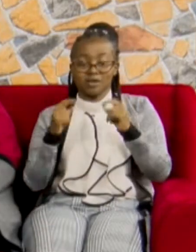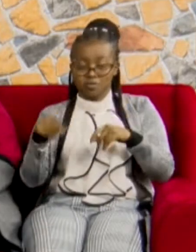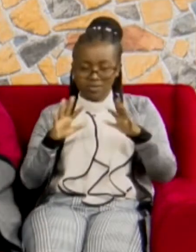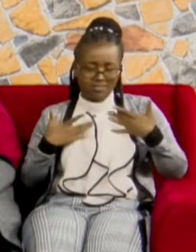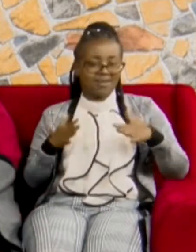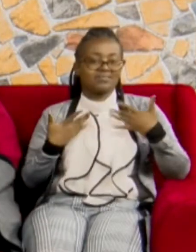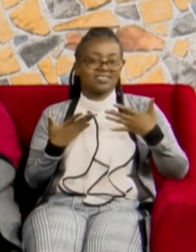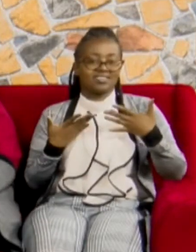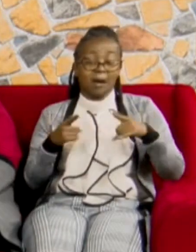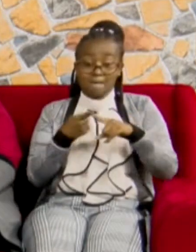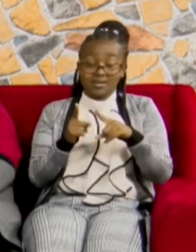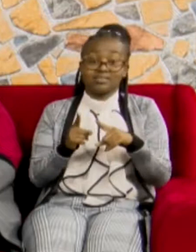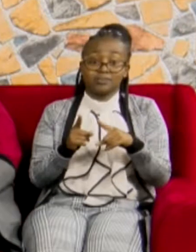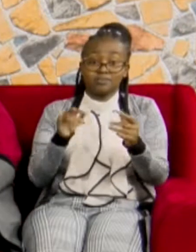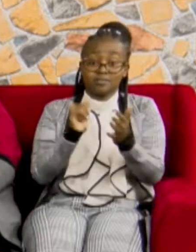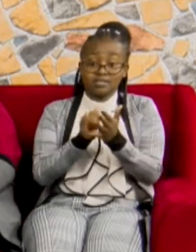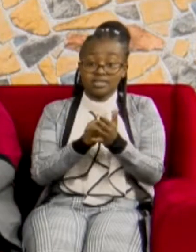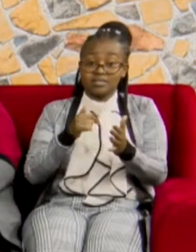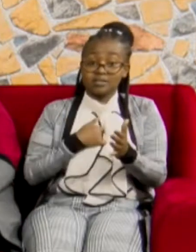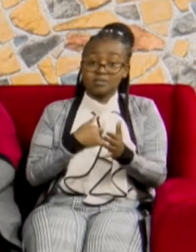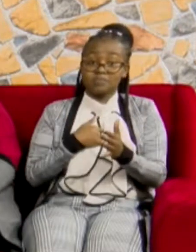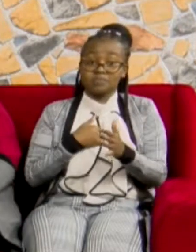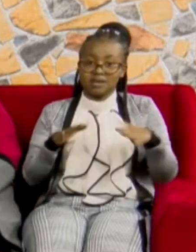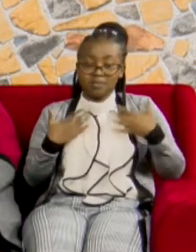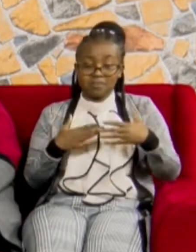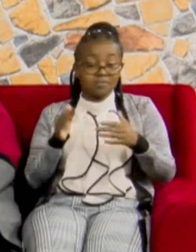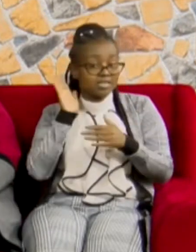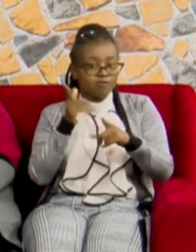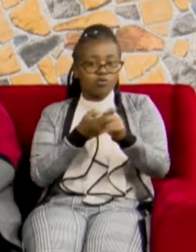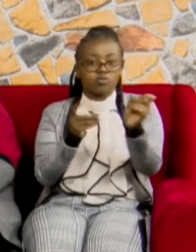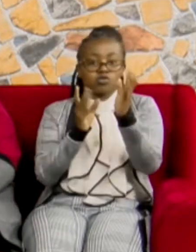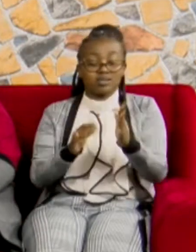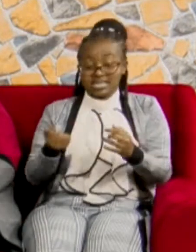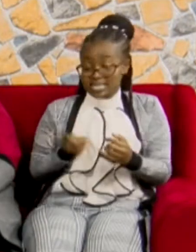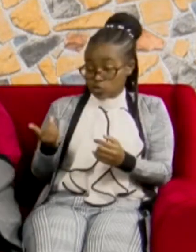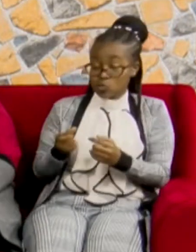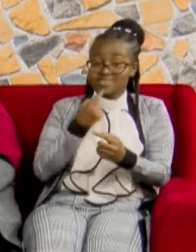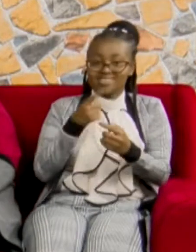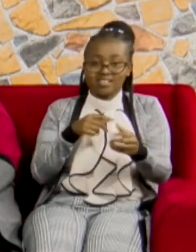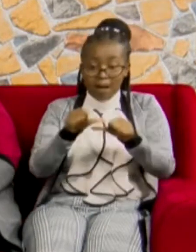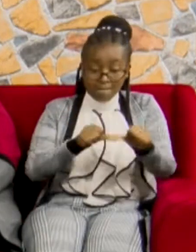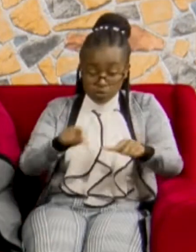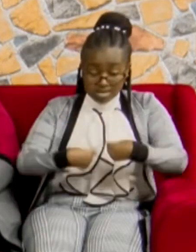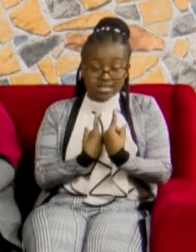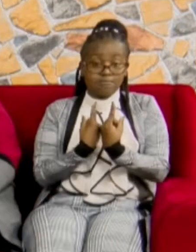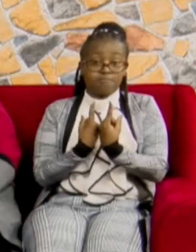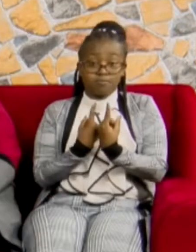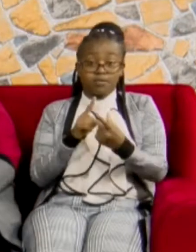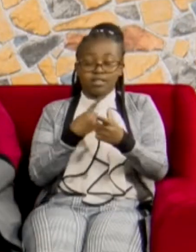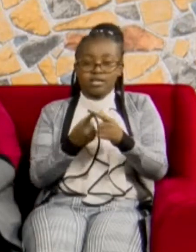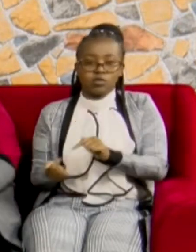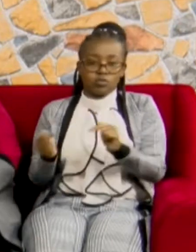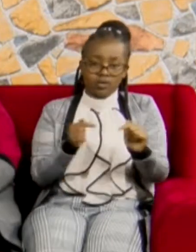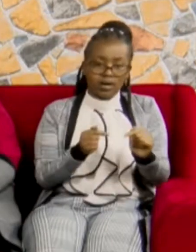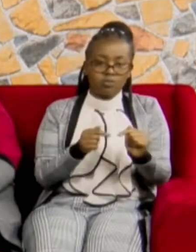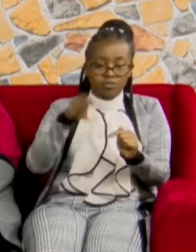yay! But anyway, that's just me and my excitement. Let's hear from Dr. She will tell us about herself in detail, and then we'll dive